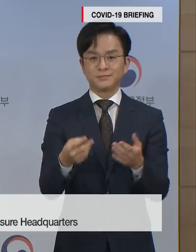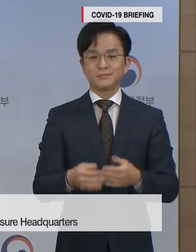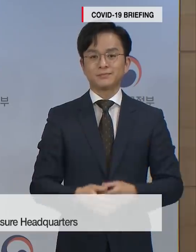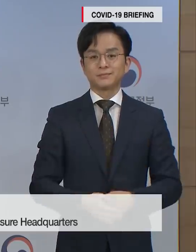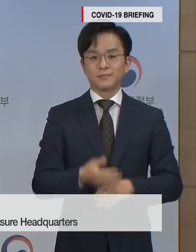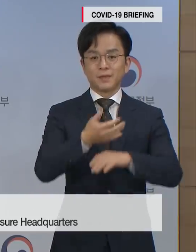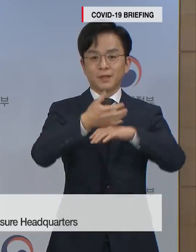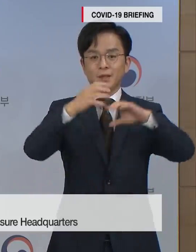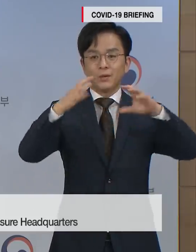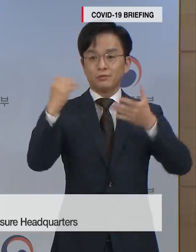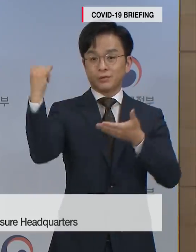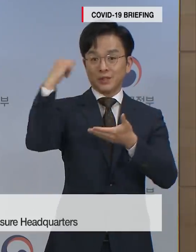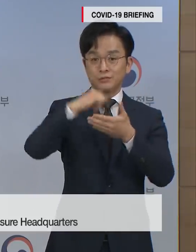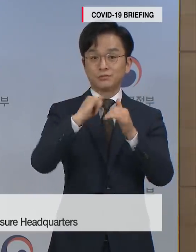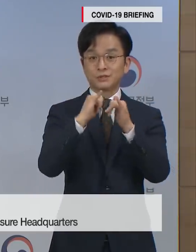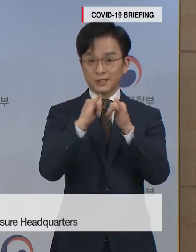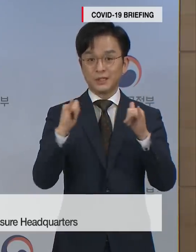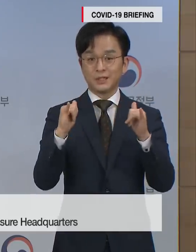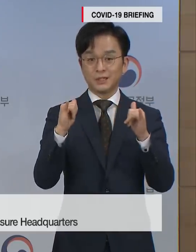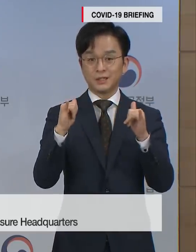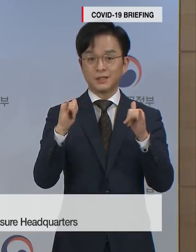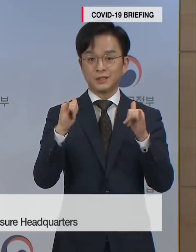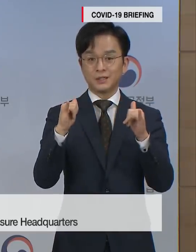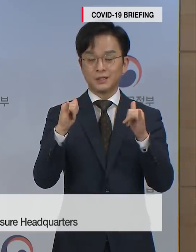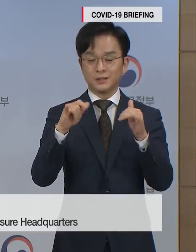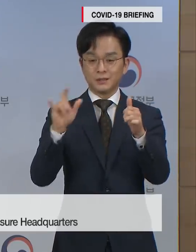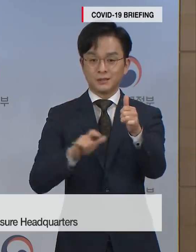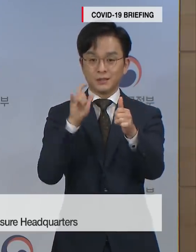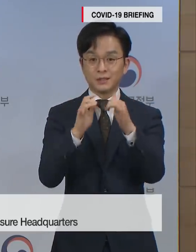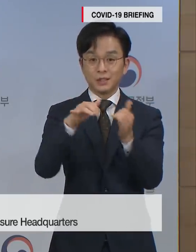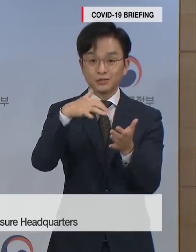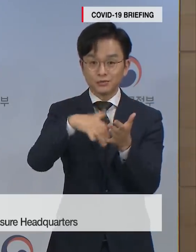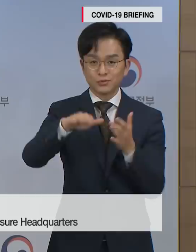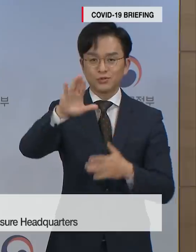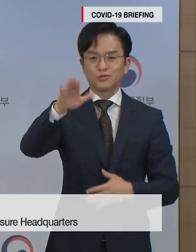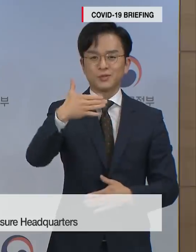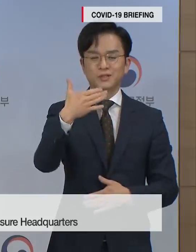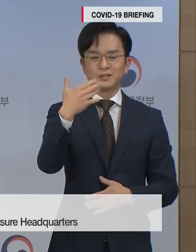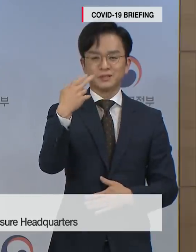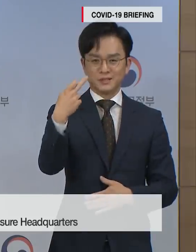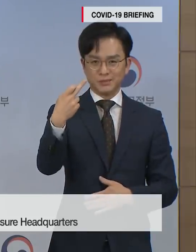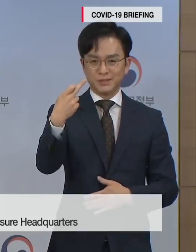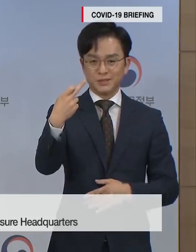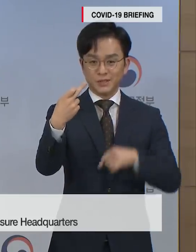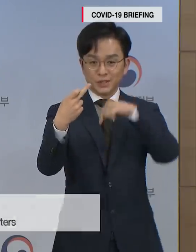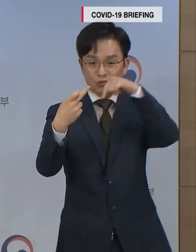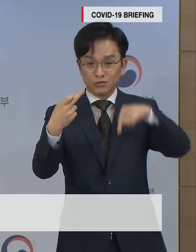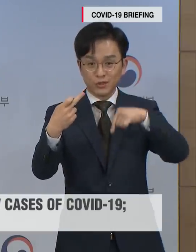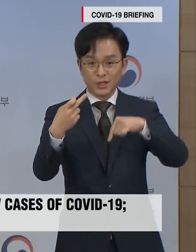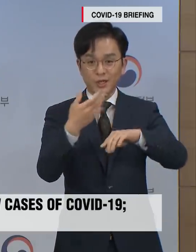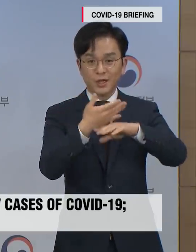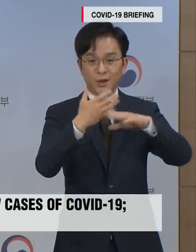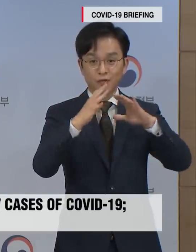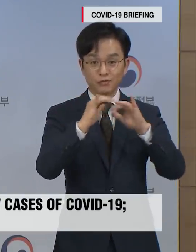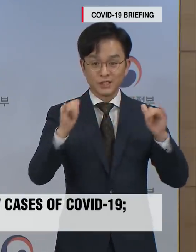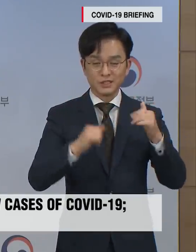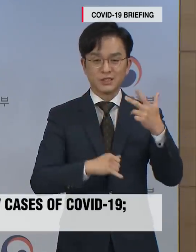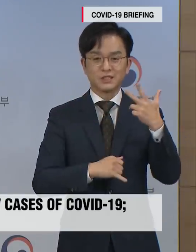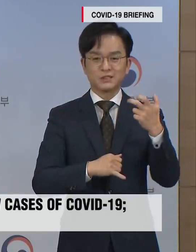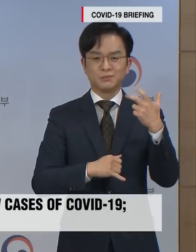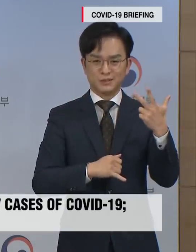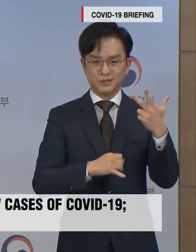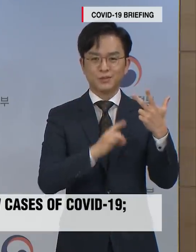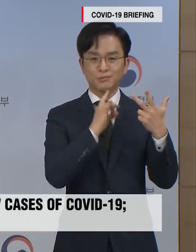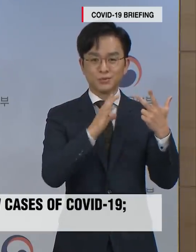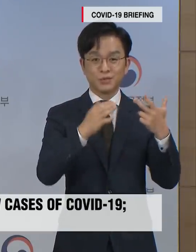discharged after fully recovering. Of those people coming in from abroad, 912 people have been